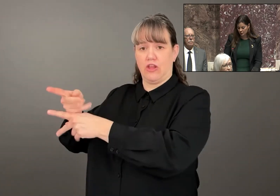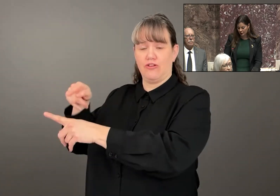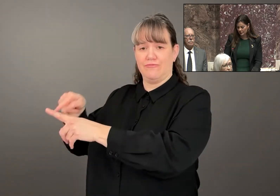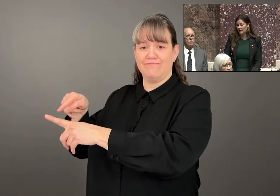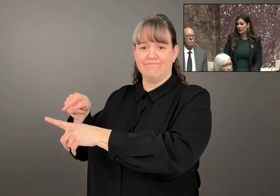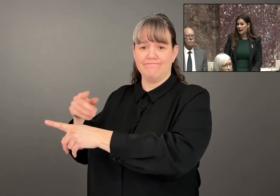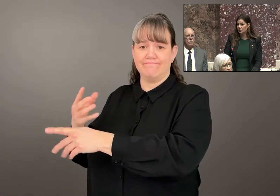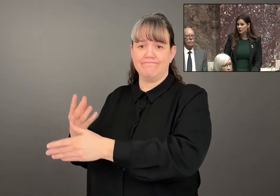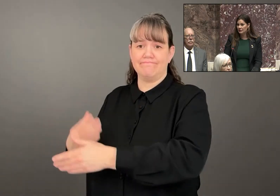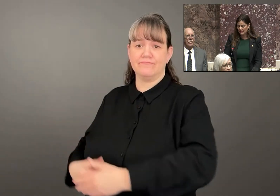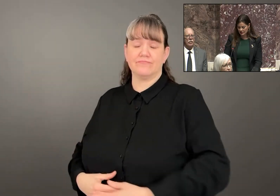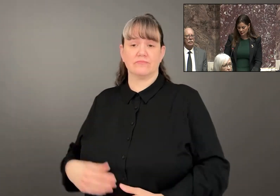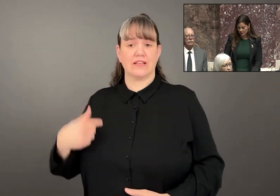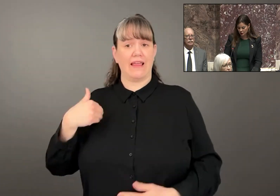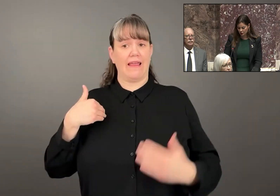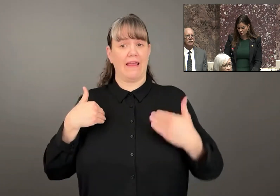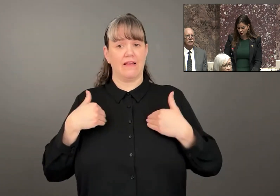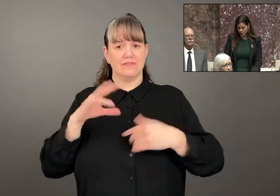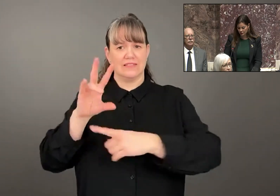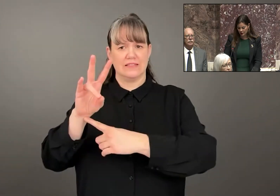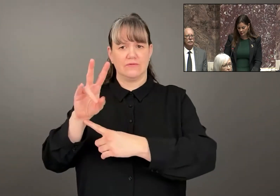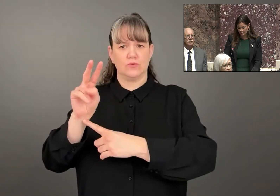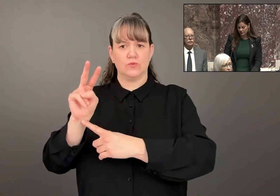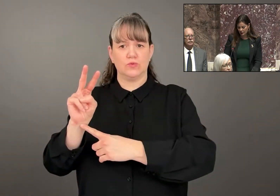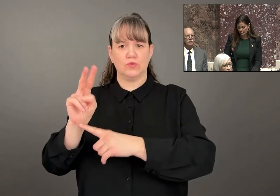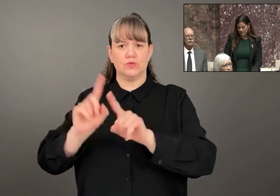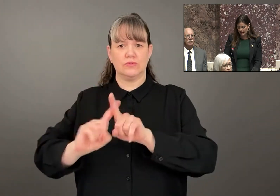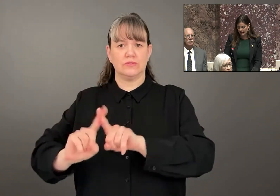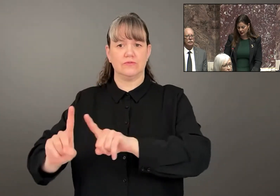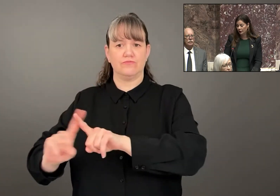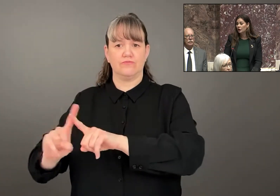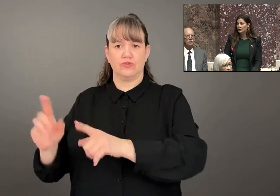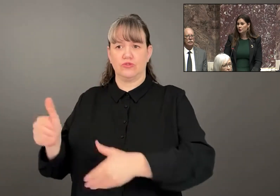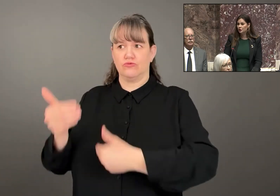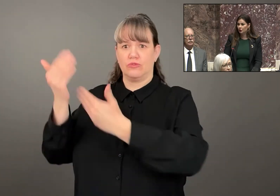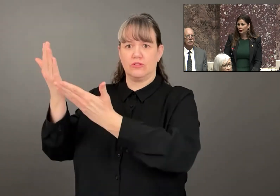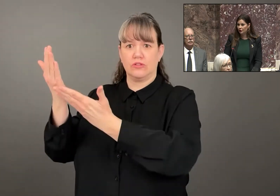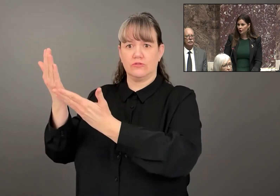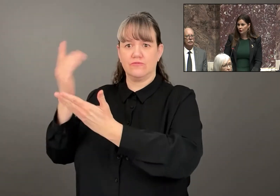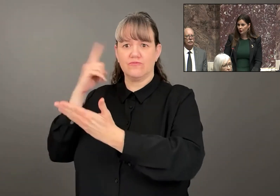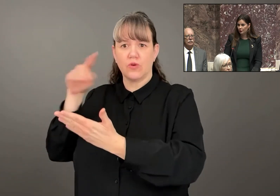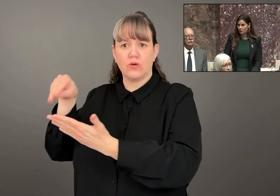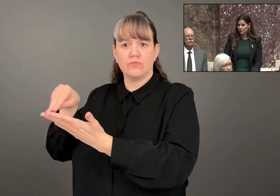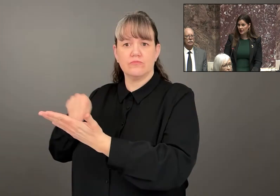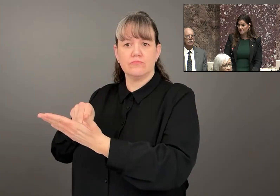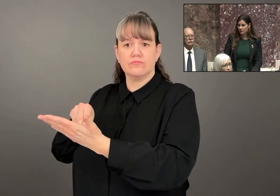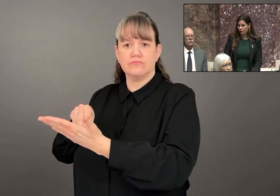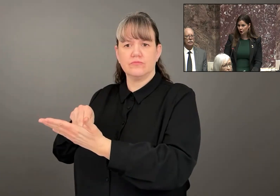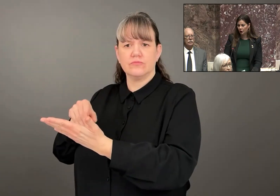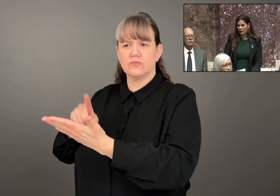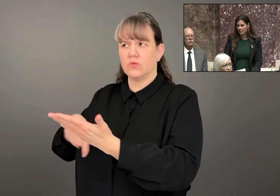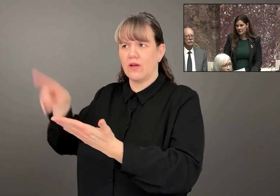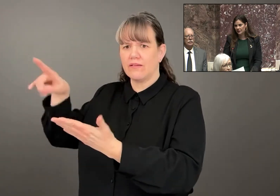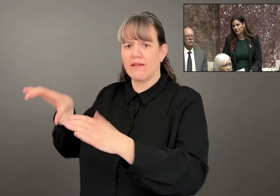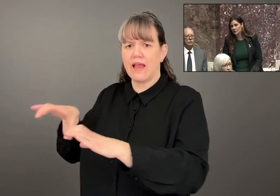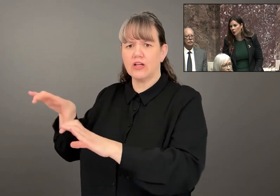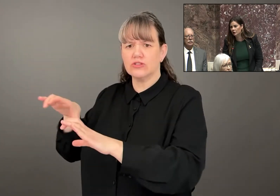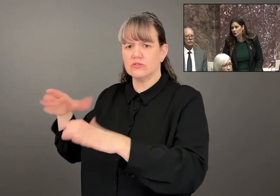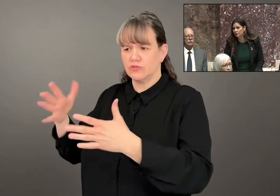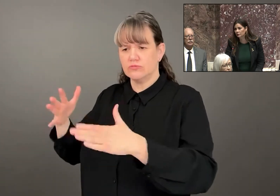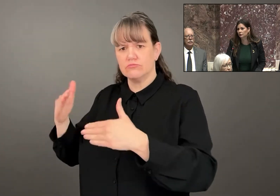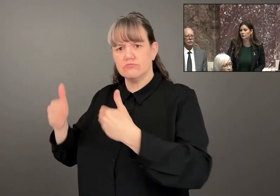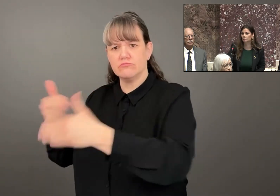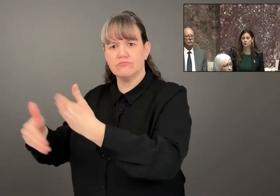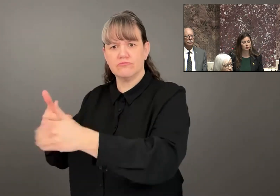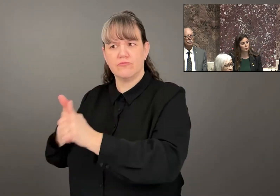question is what immediate actions is the Minister of Children and Family Development taking to ensure that no further deaths occur on MCFD's